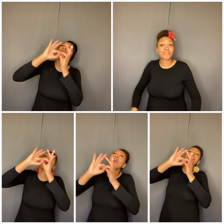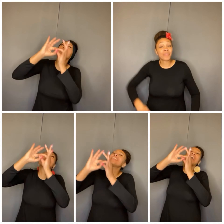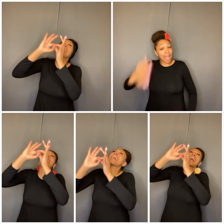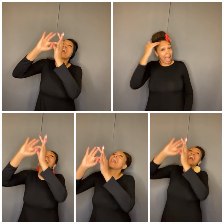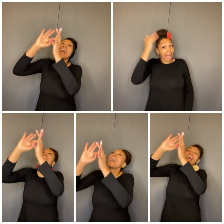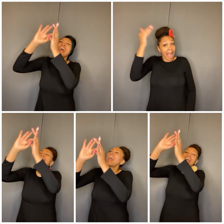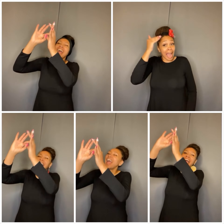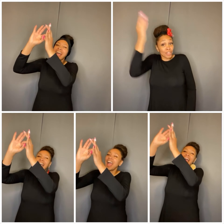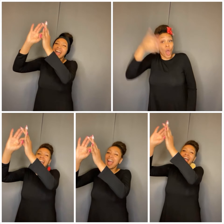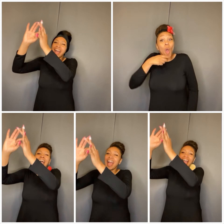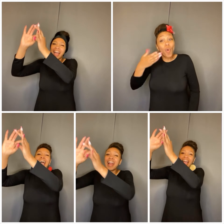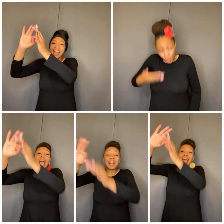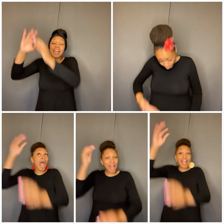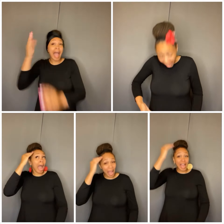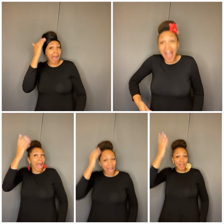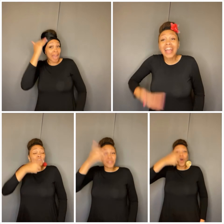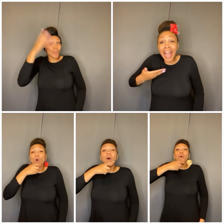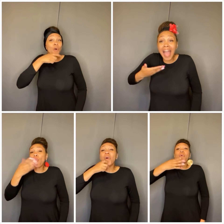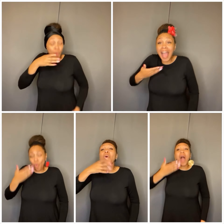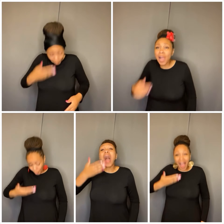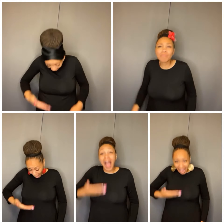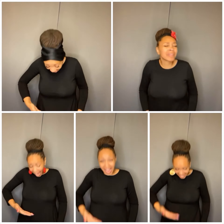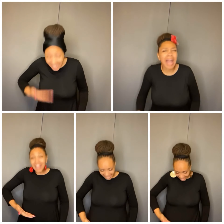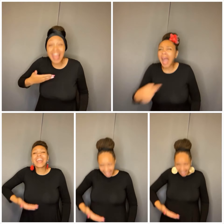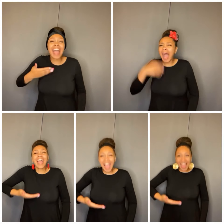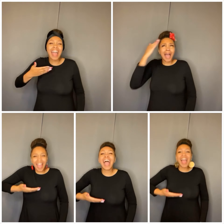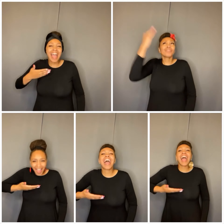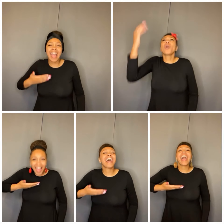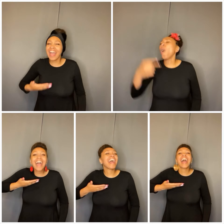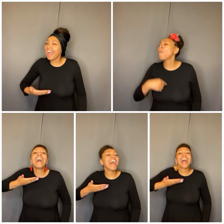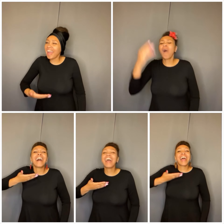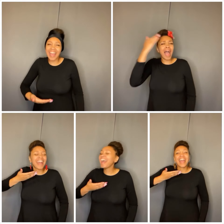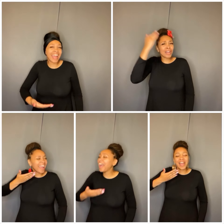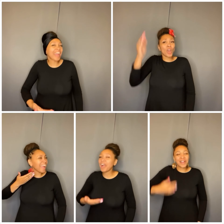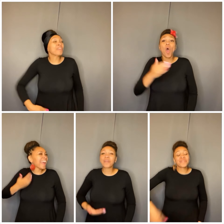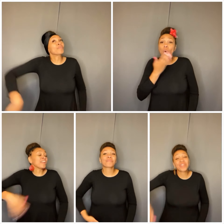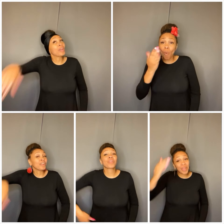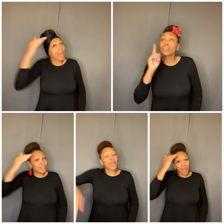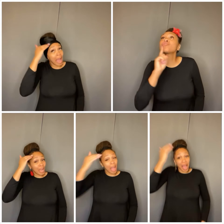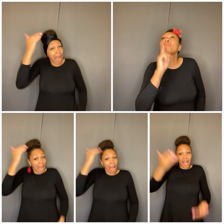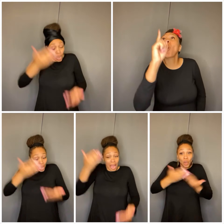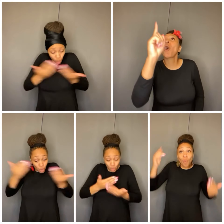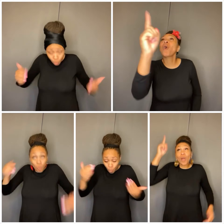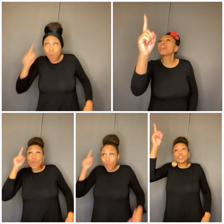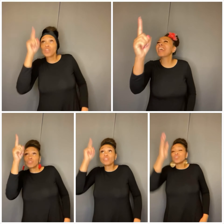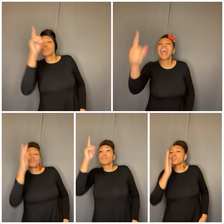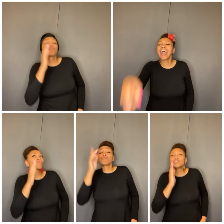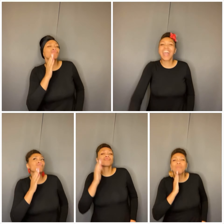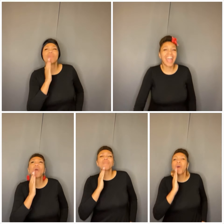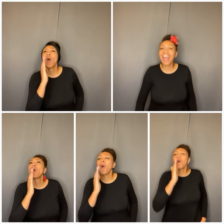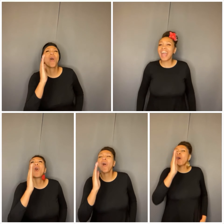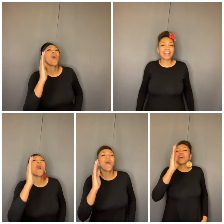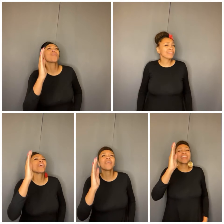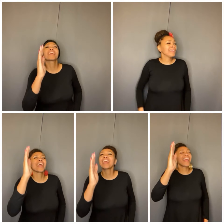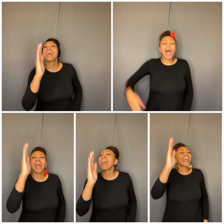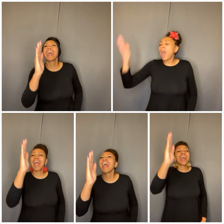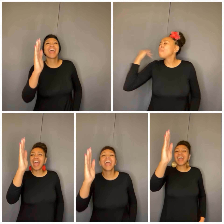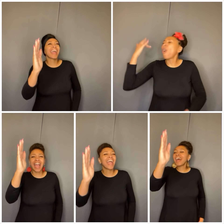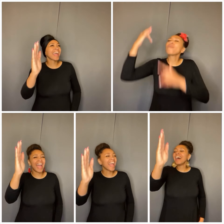I know who I am I I am I know what You've spoken I what You've spoken I know